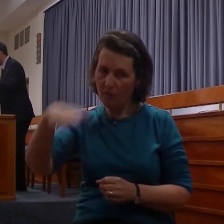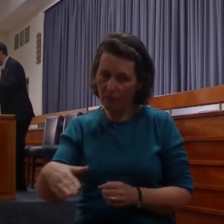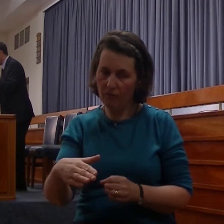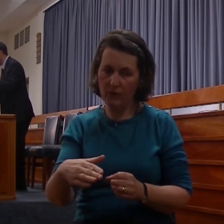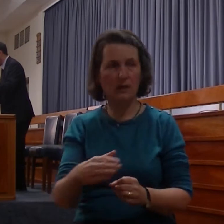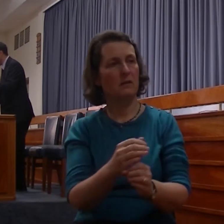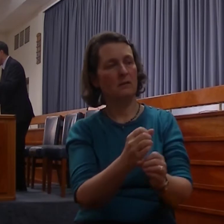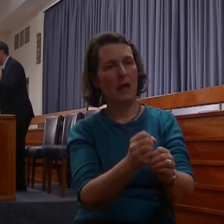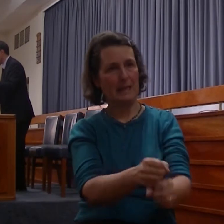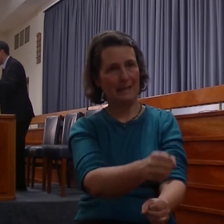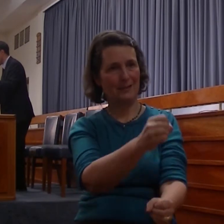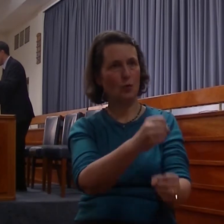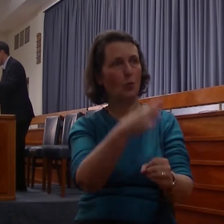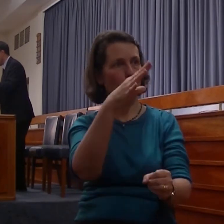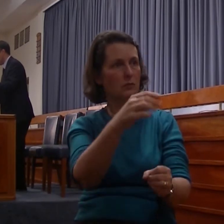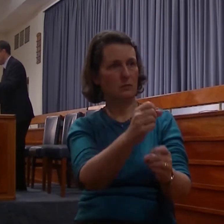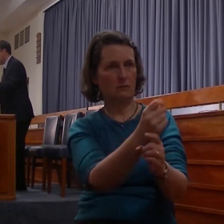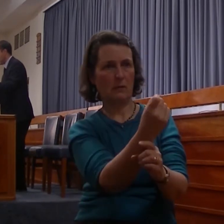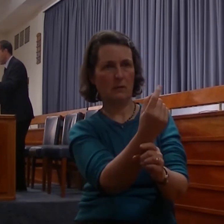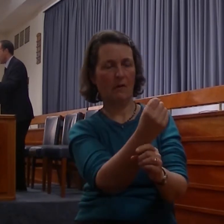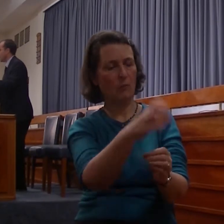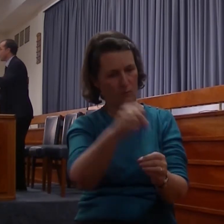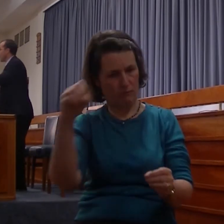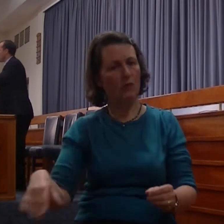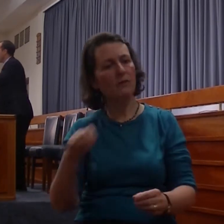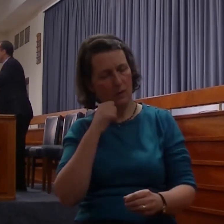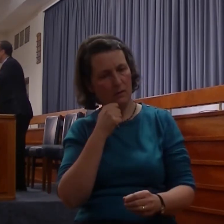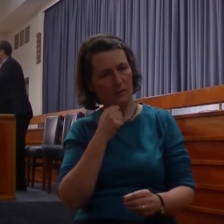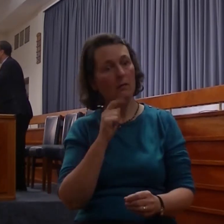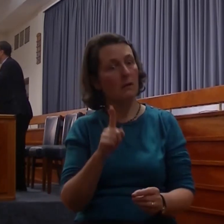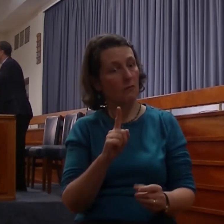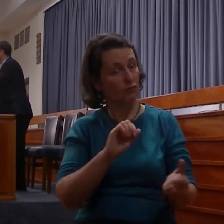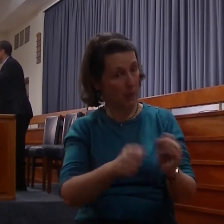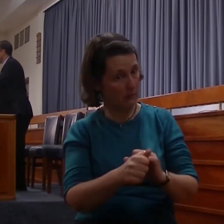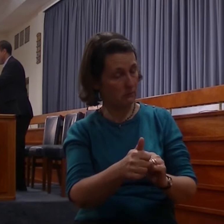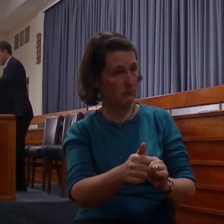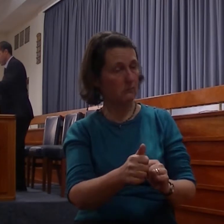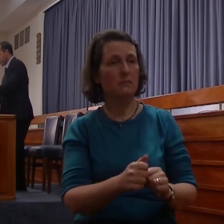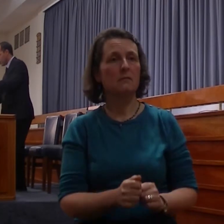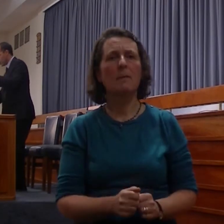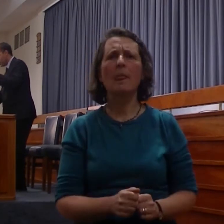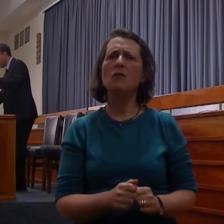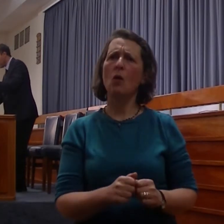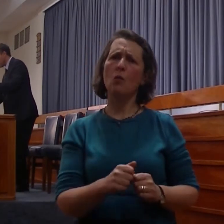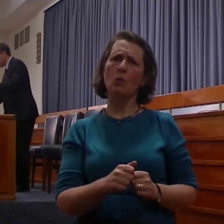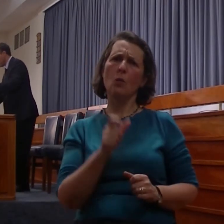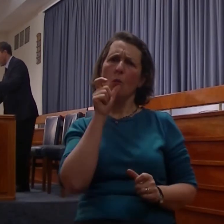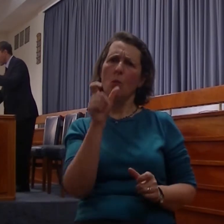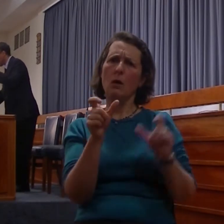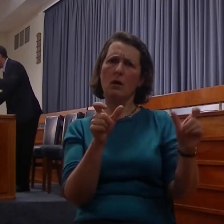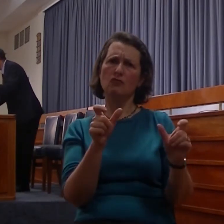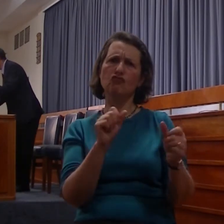thought. Or I will remove thy candlestick out of his place, except thou